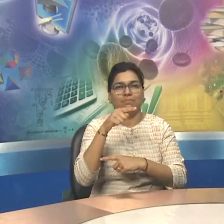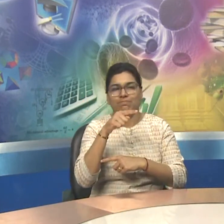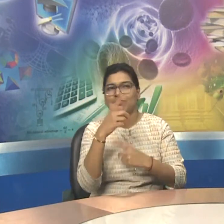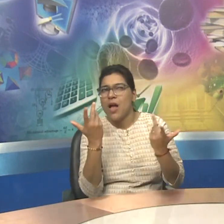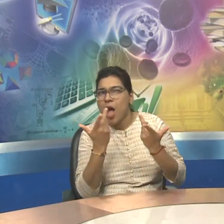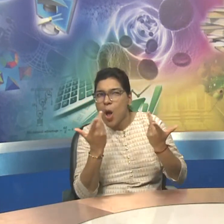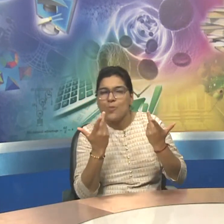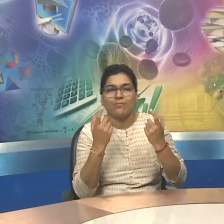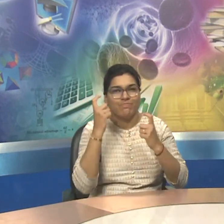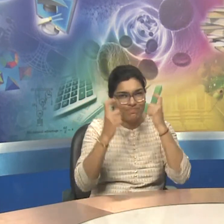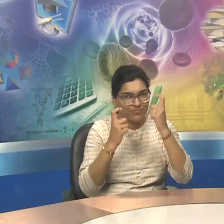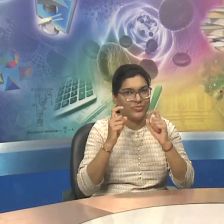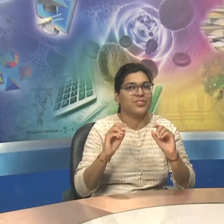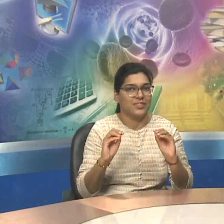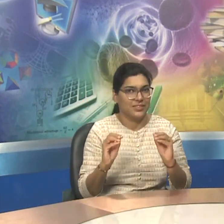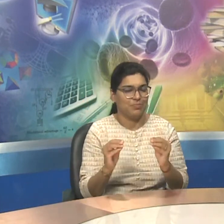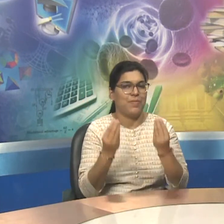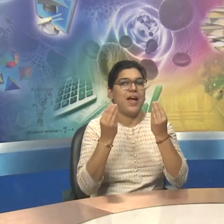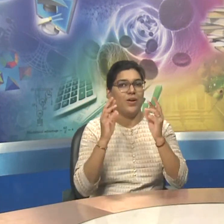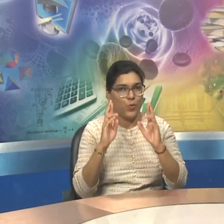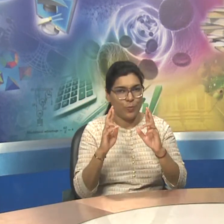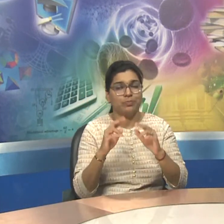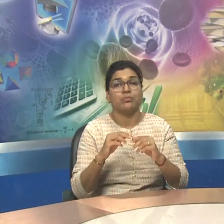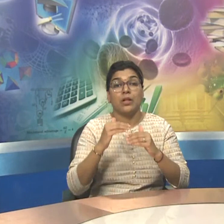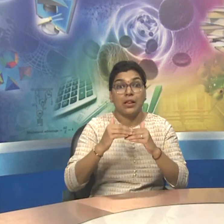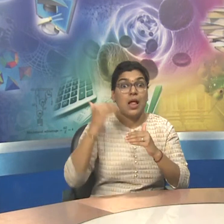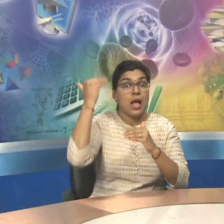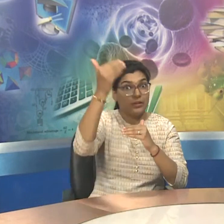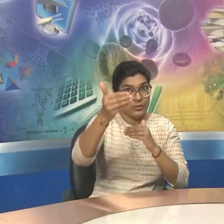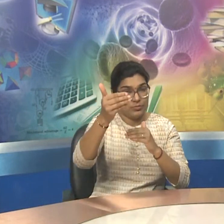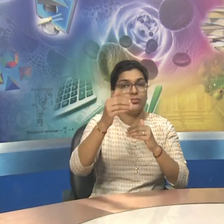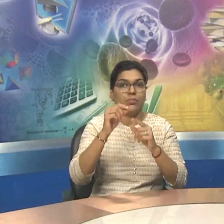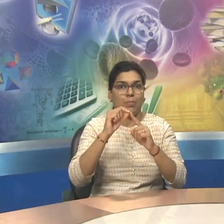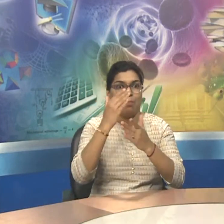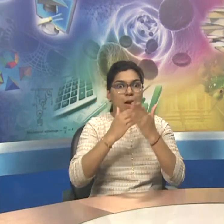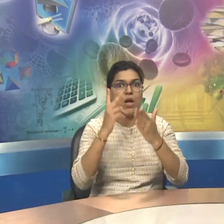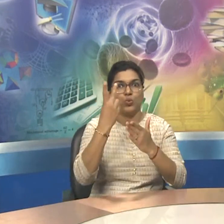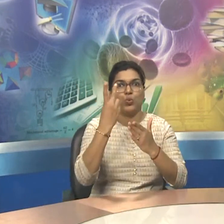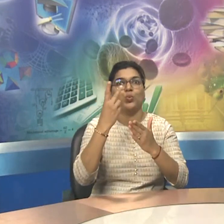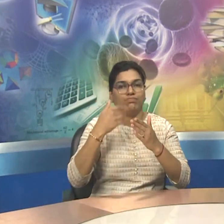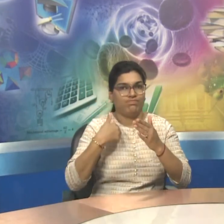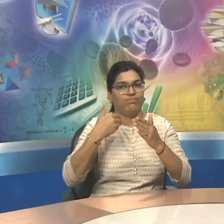and exercise. I hope you all have understood it better. In next class we